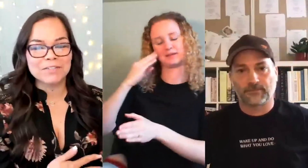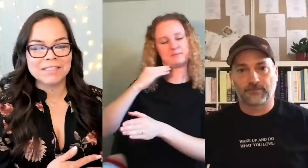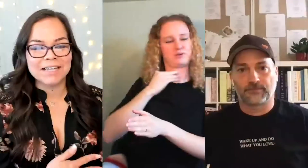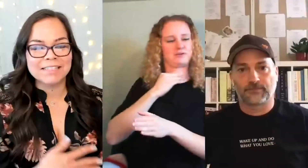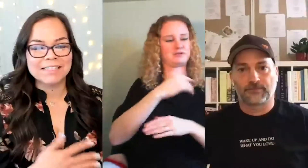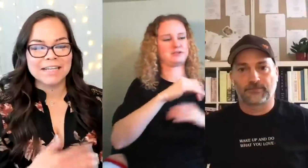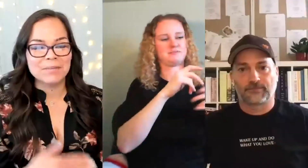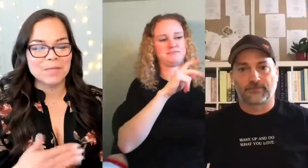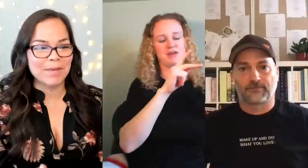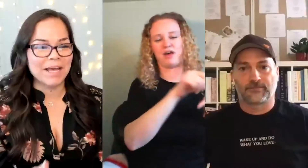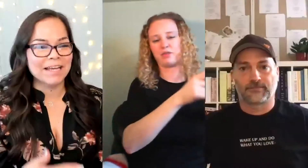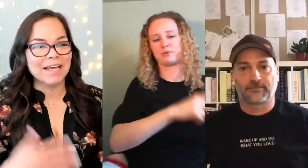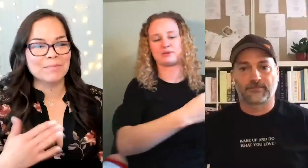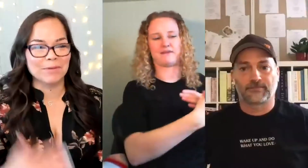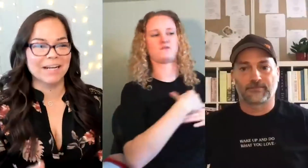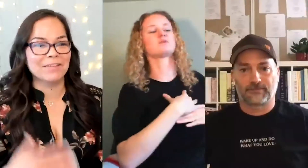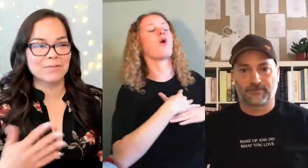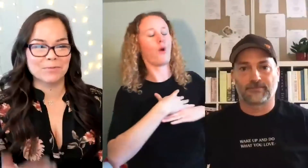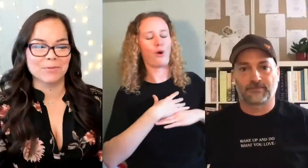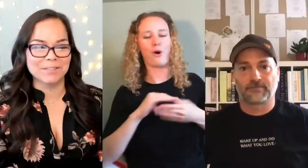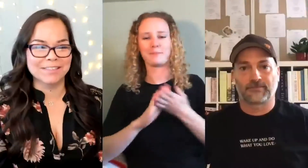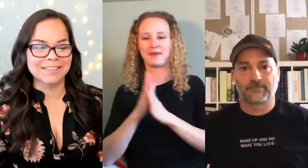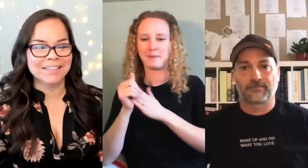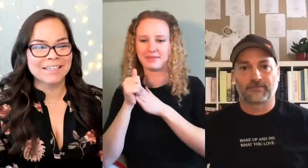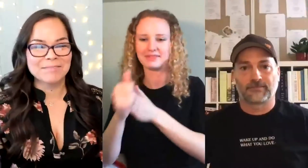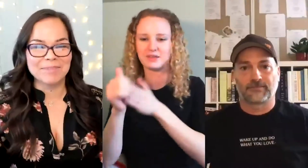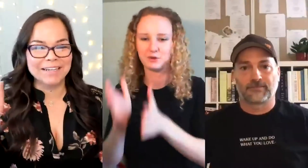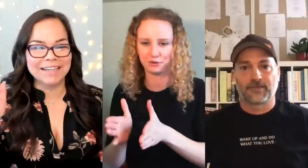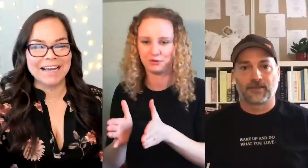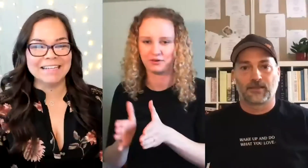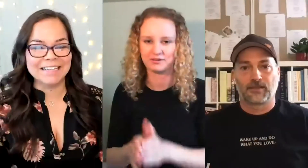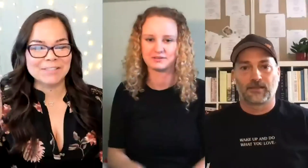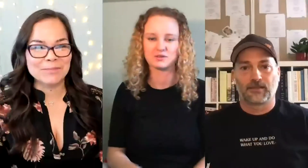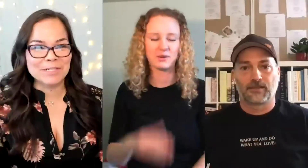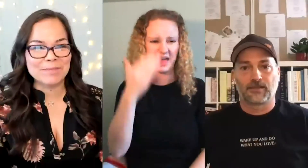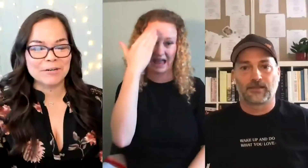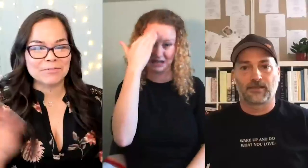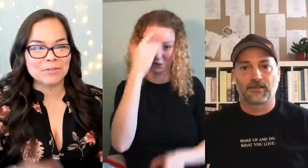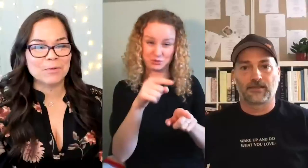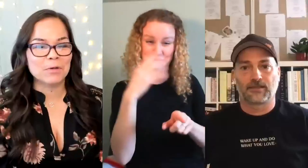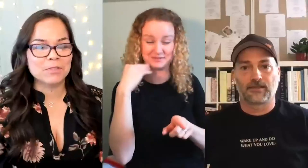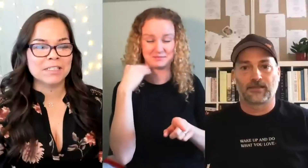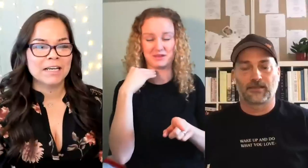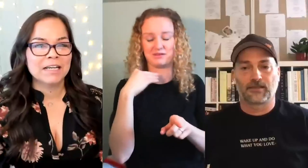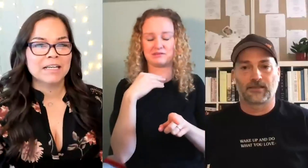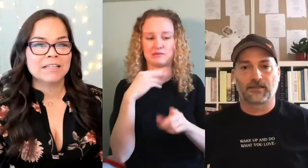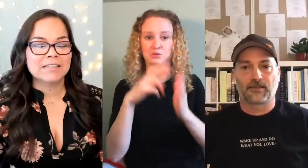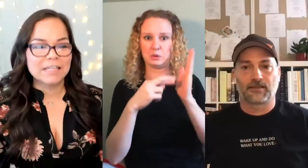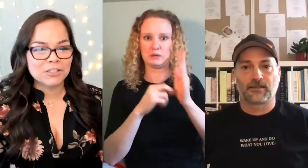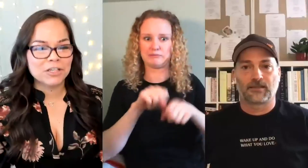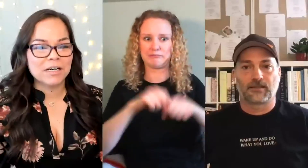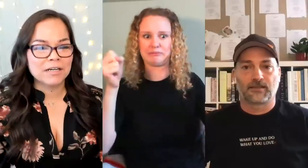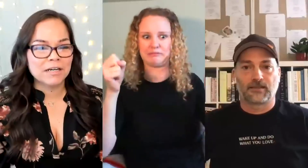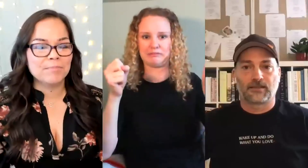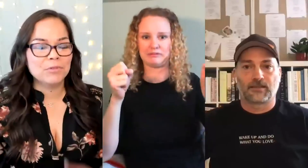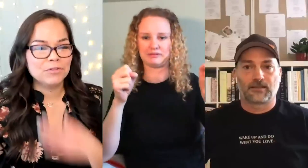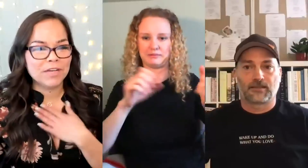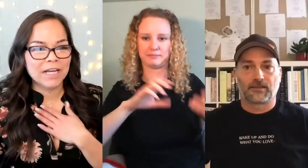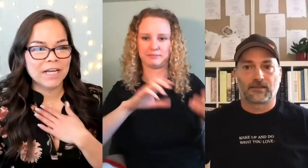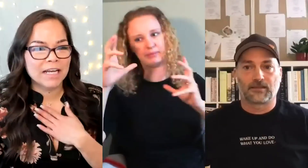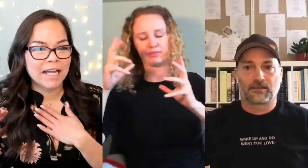that you decided to stay in Winnipeg and break the rules. But again, like so many powerful quotes, such